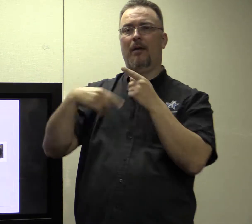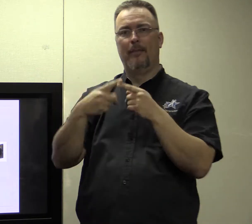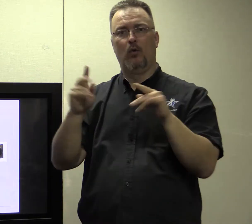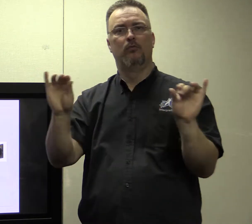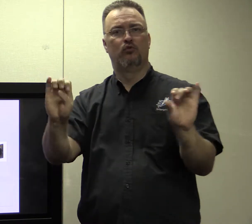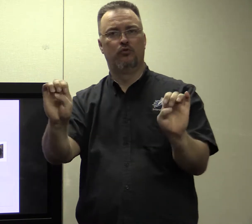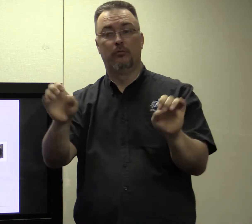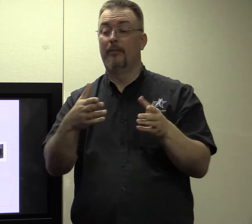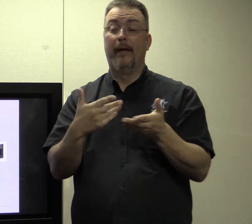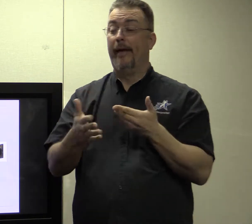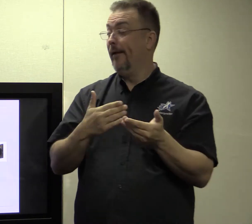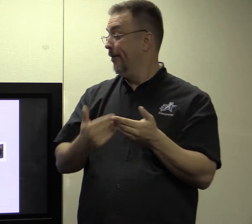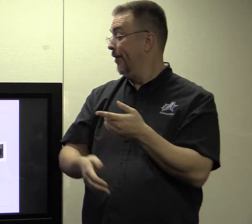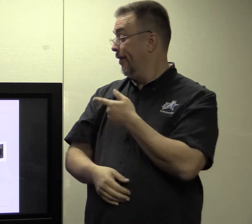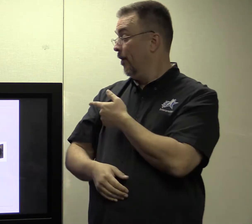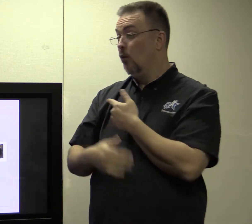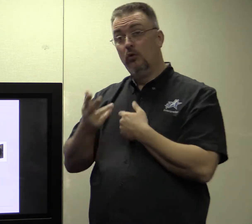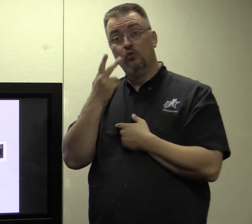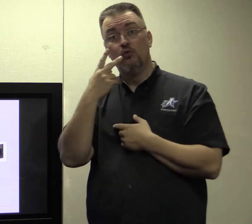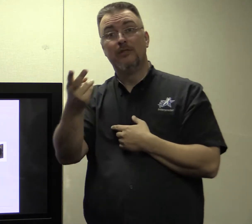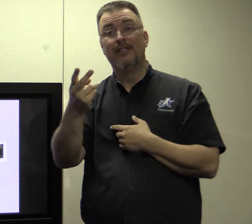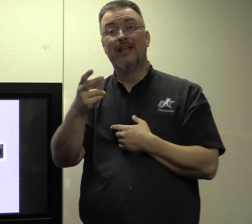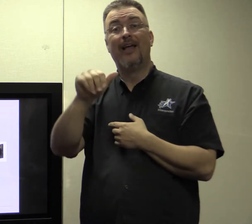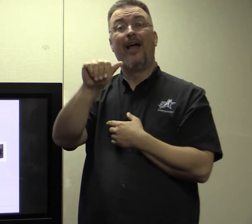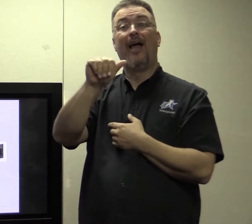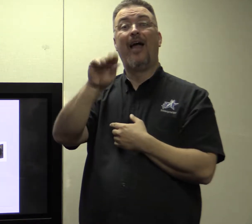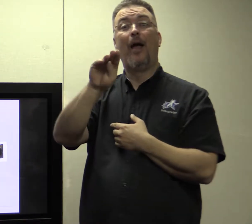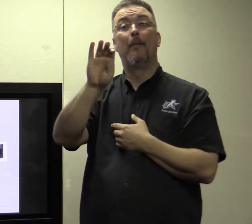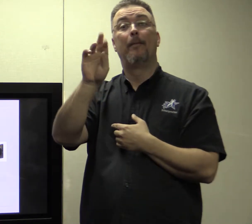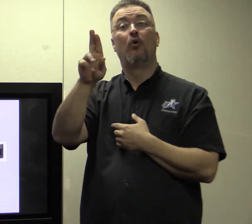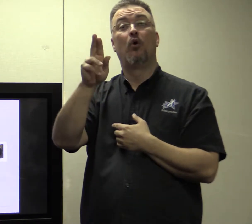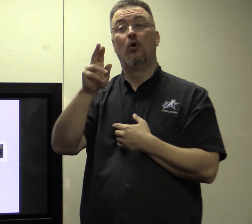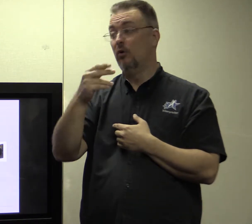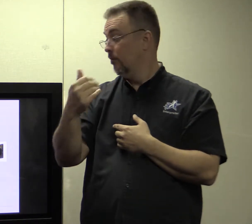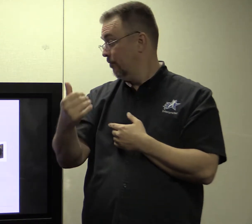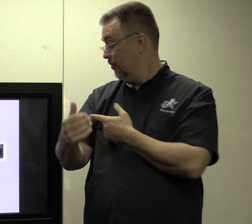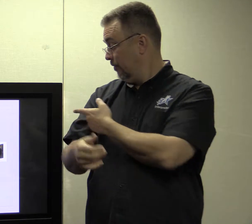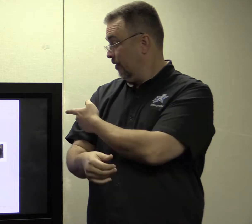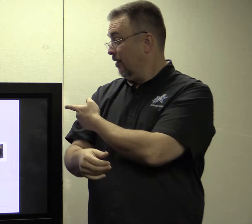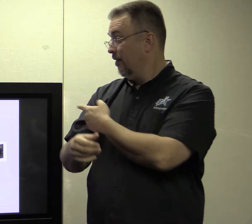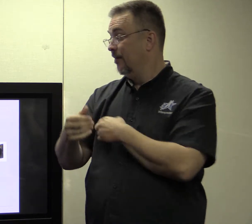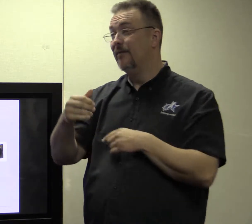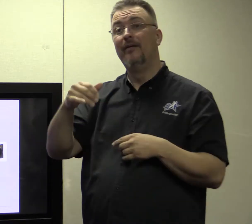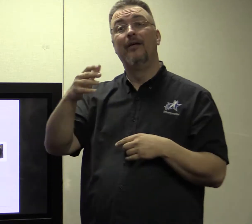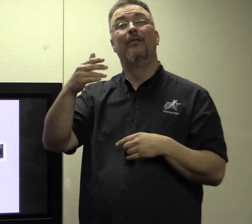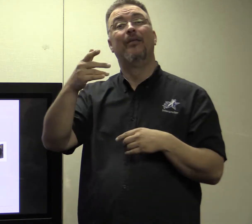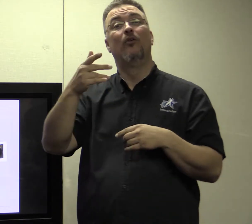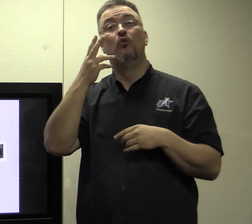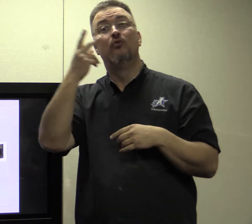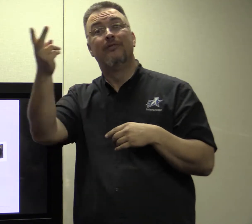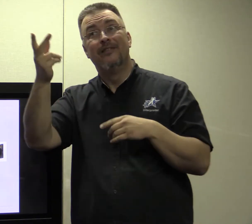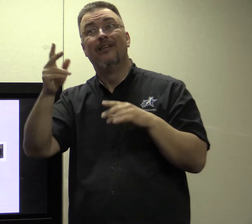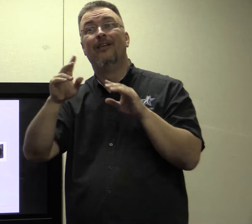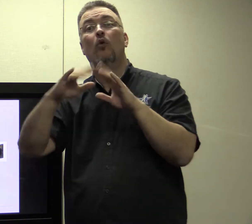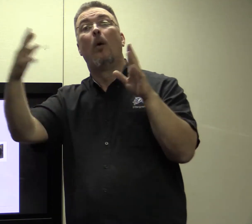any case, when you do see an amber light, return to your area, look at your